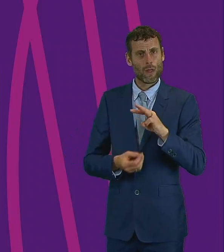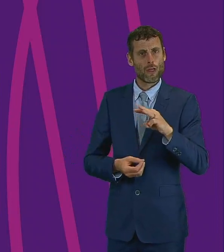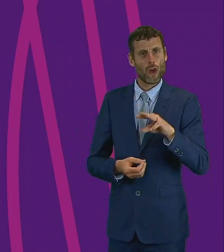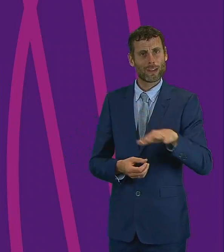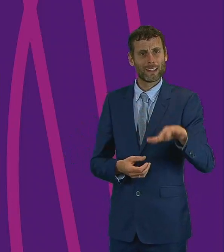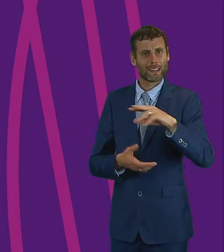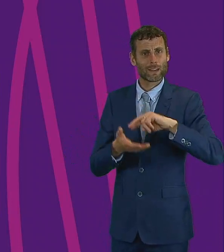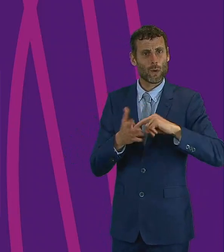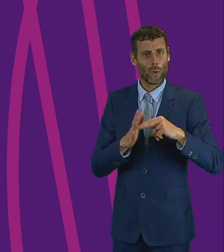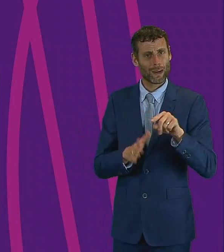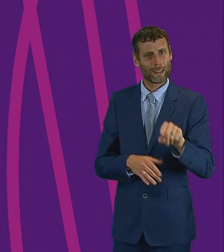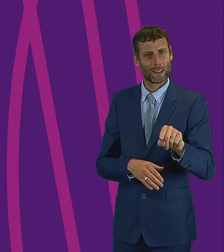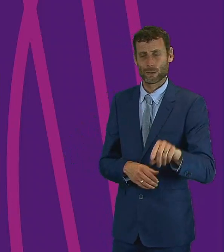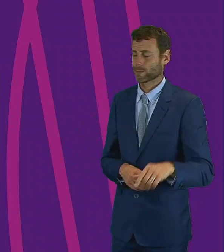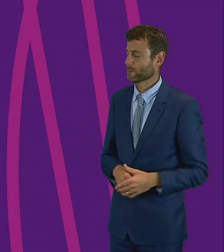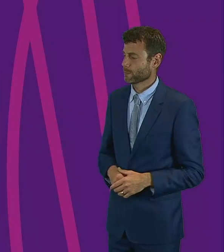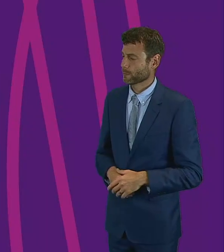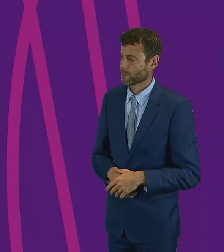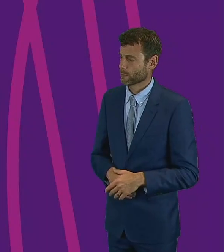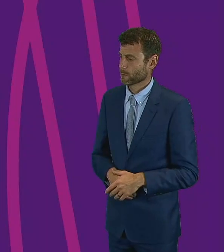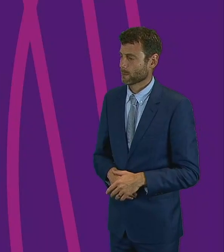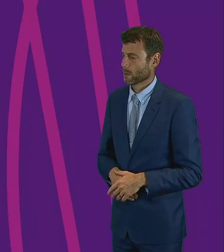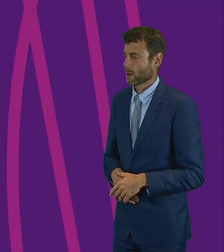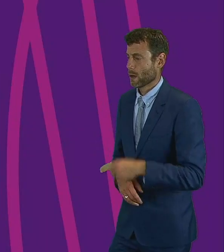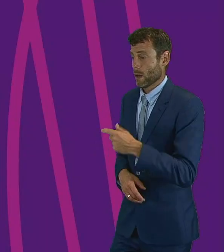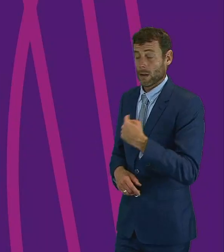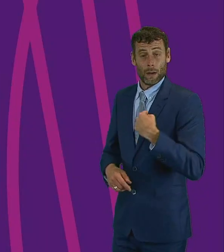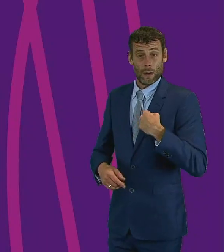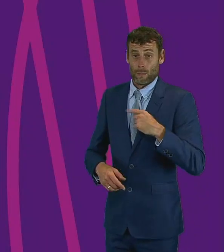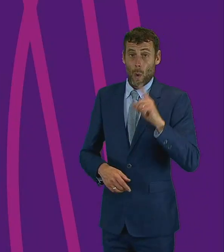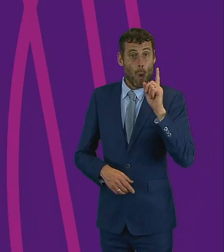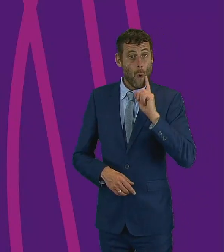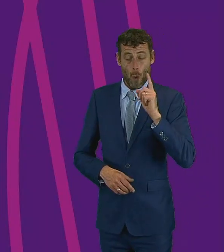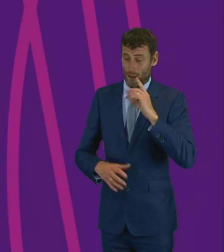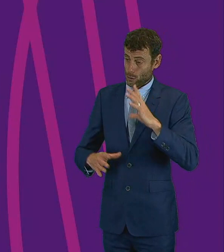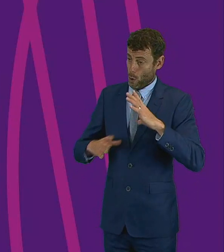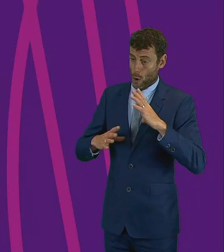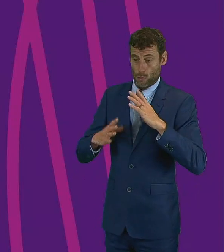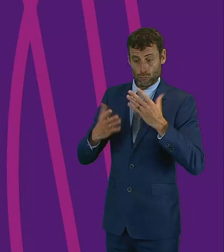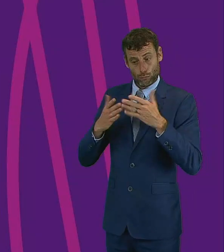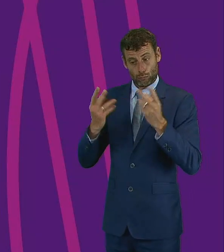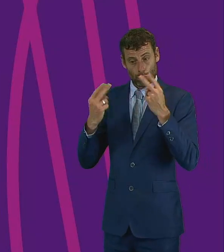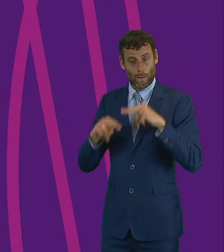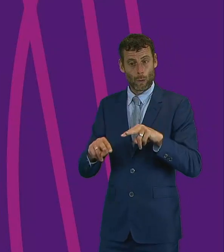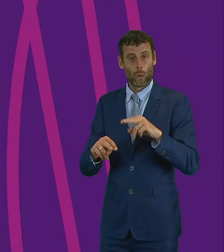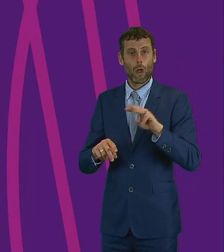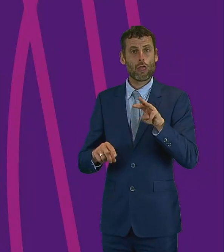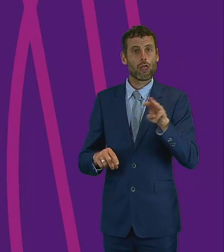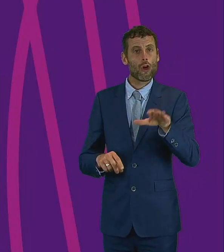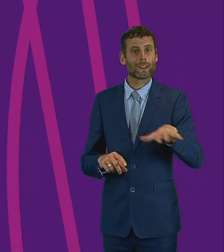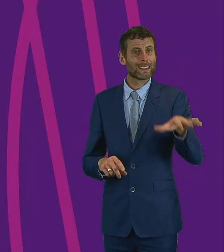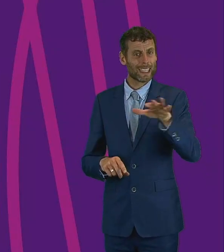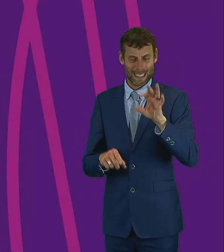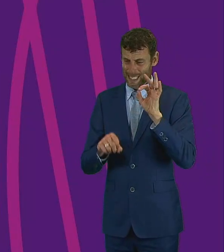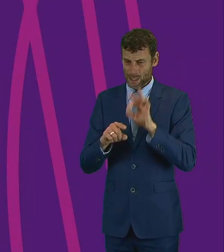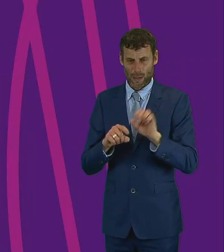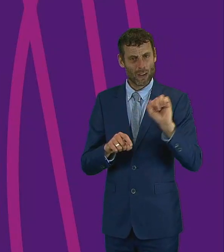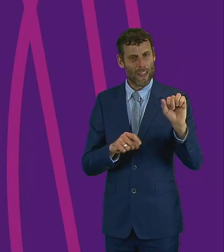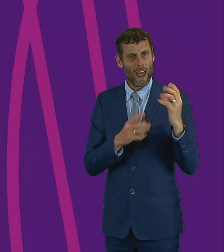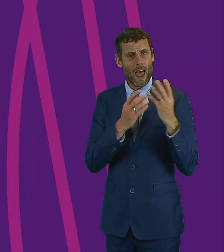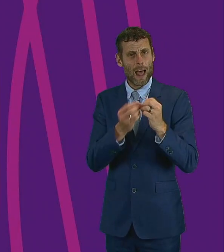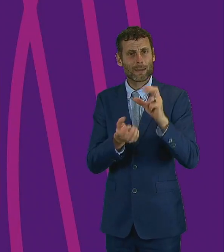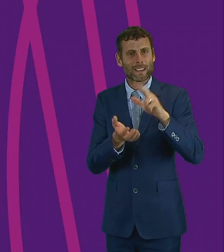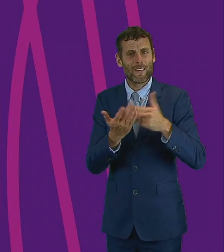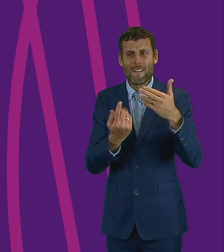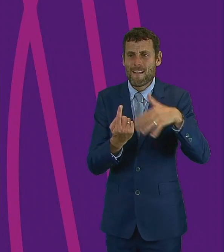Minister. I will always keep under review how we're funding the third sector, particularly during this crisis. And yes, I do think,